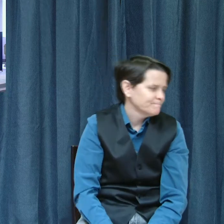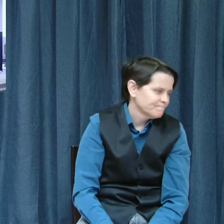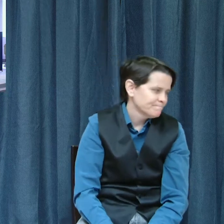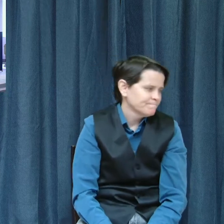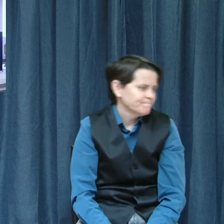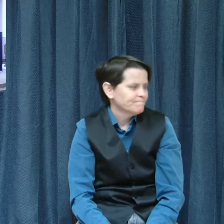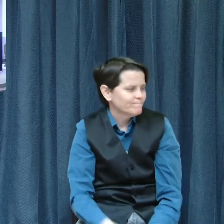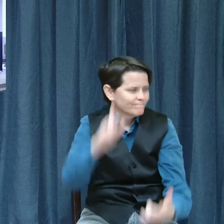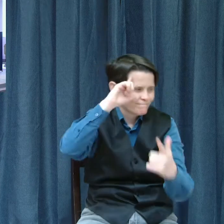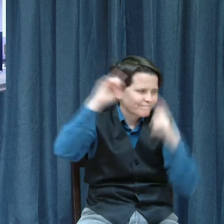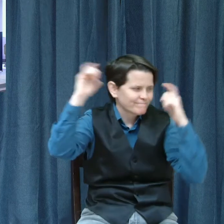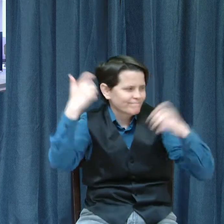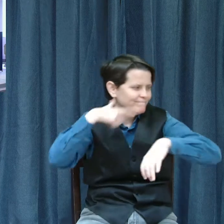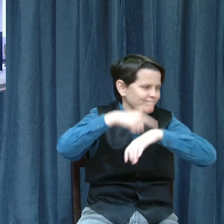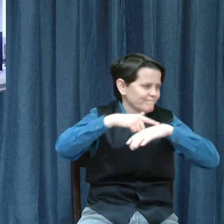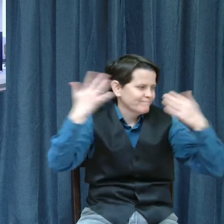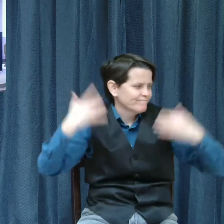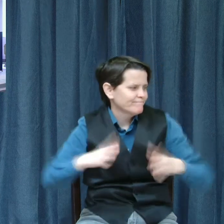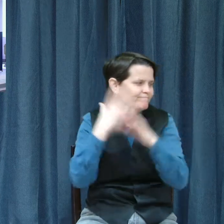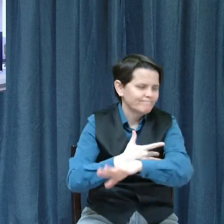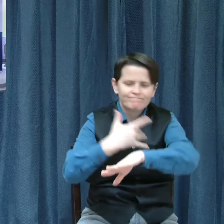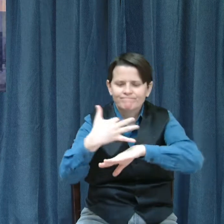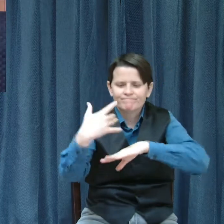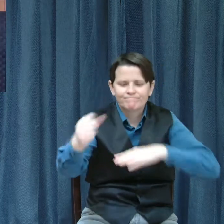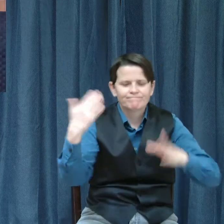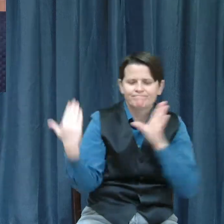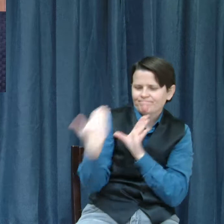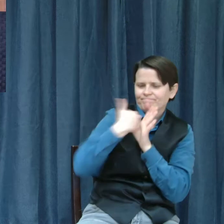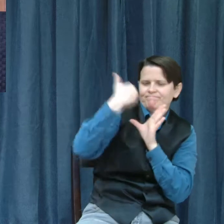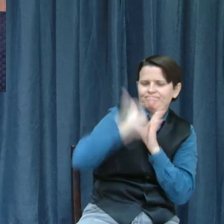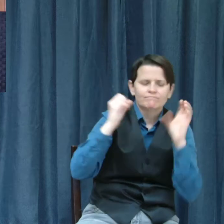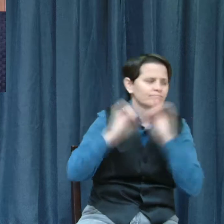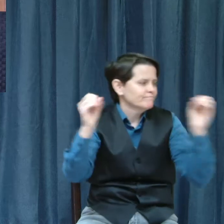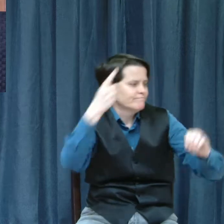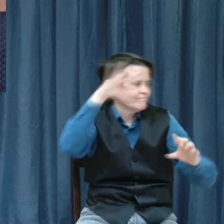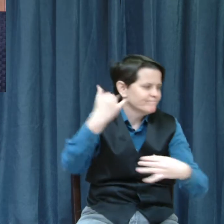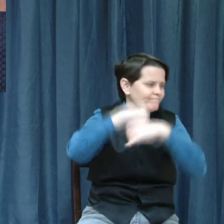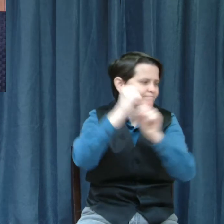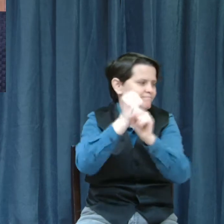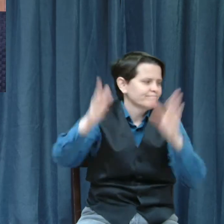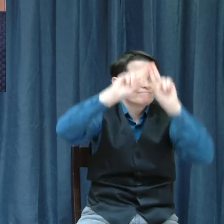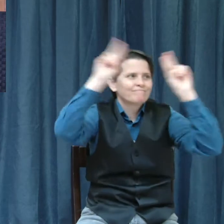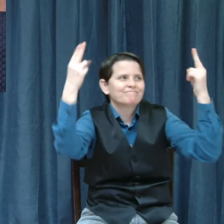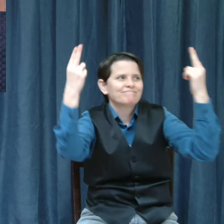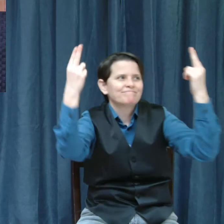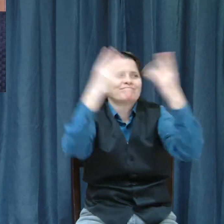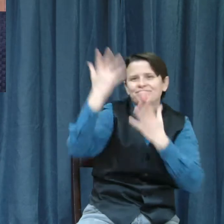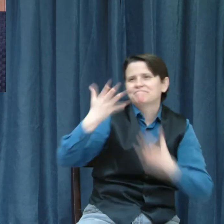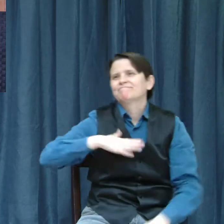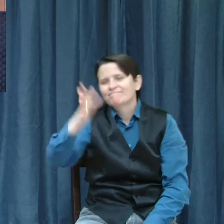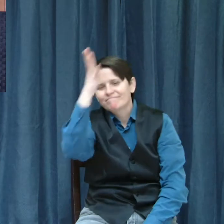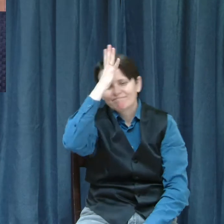The eagle's time is up, no longer can it bother me, 'cause the creator of the universe, he bothers me. And